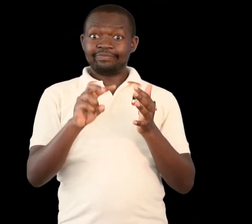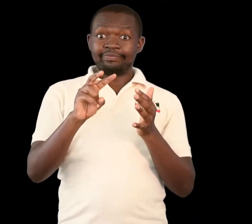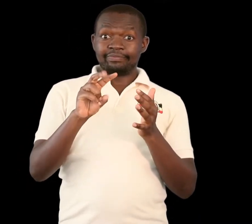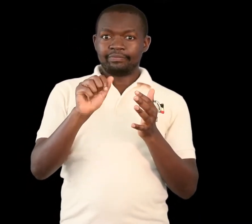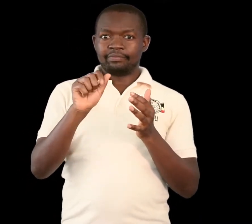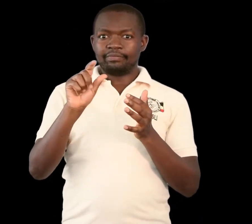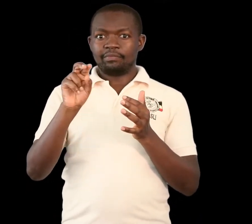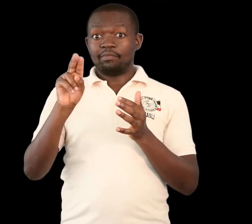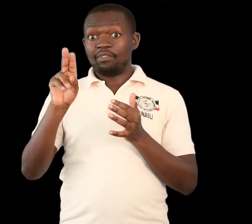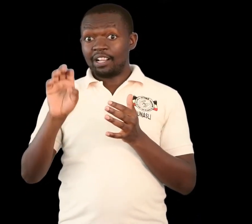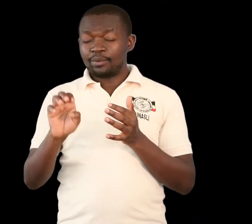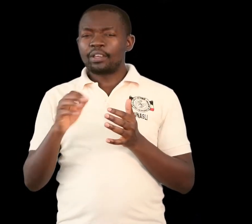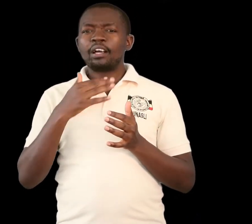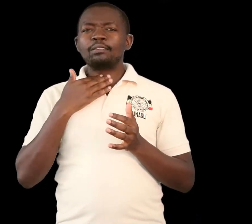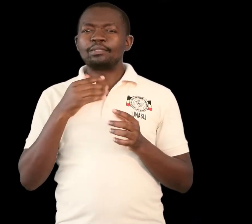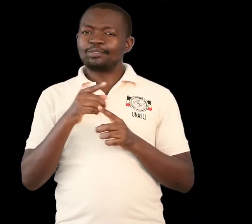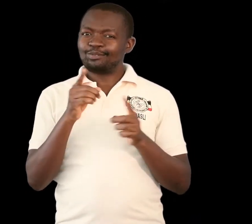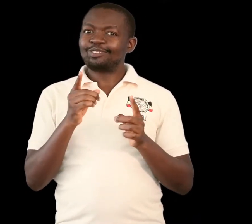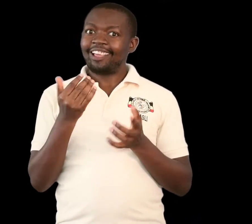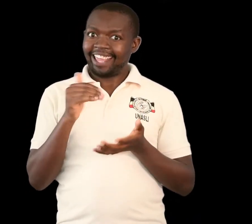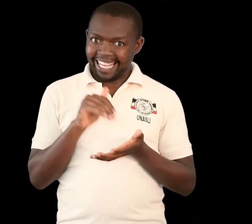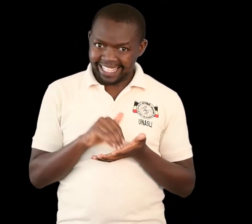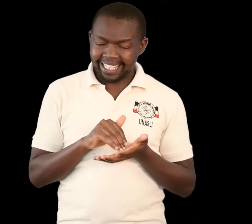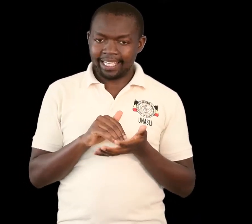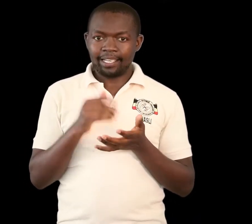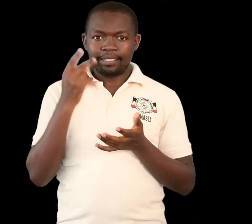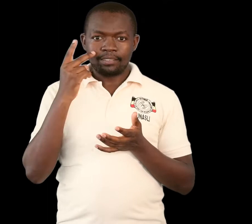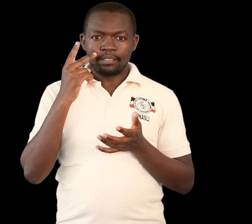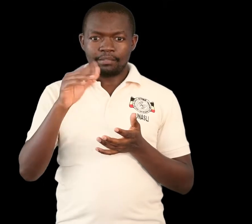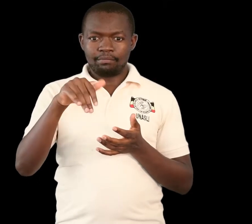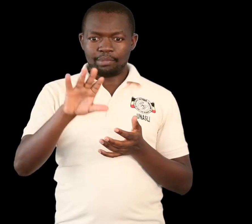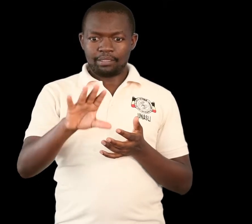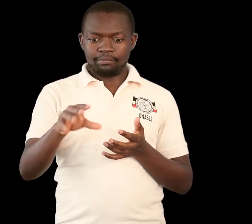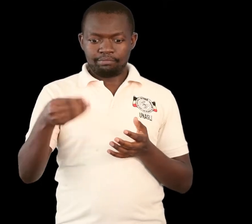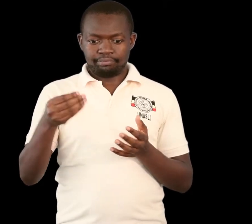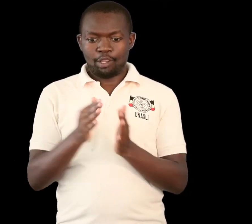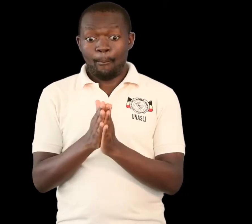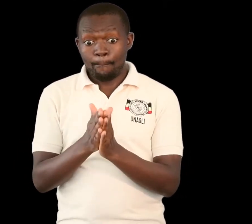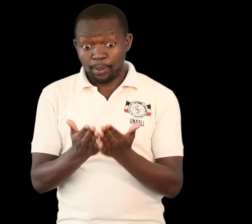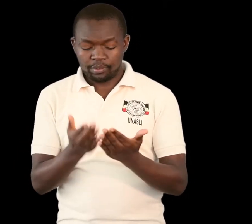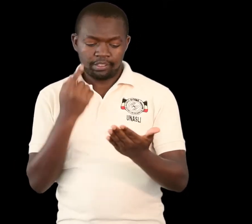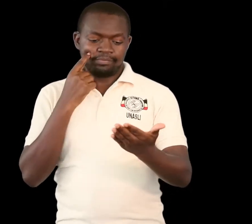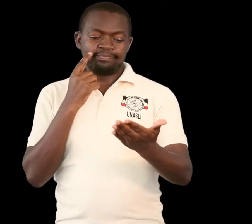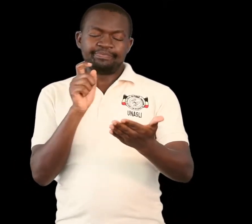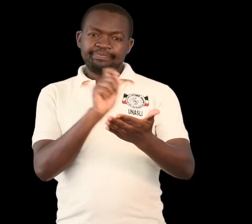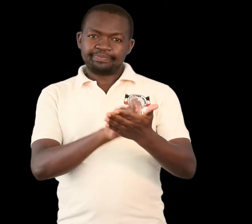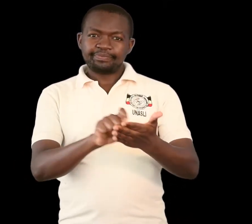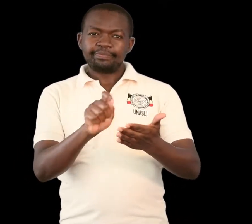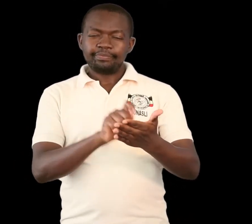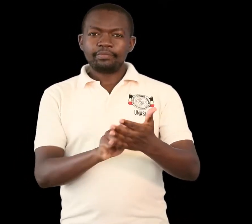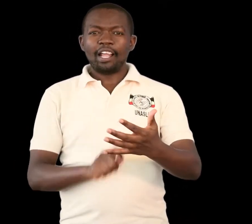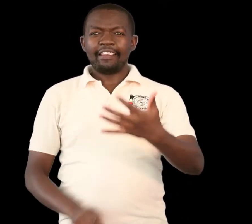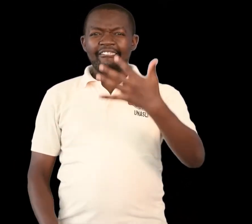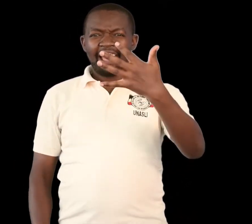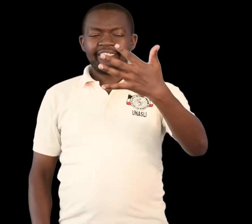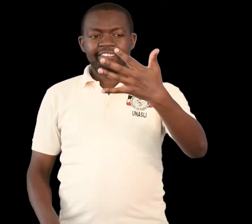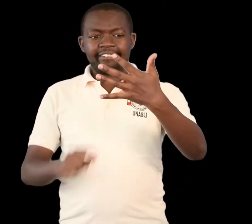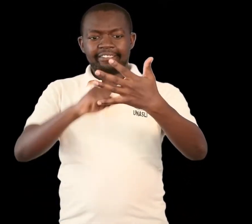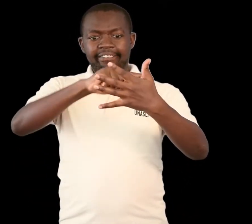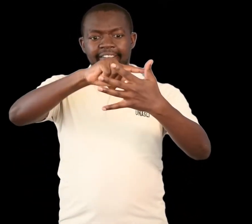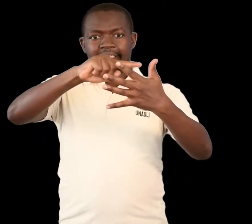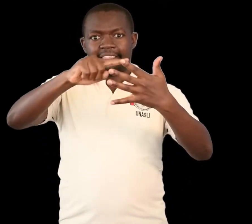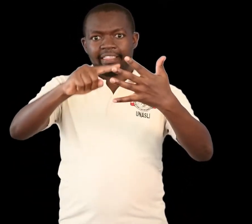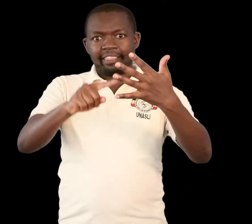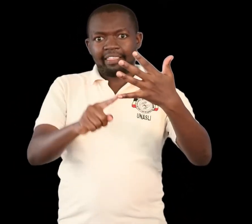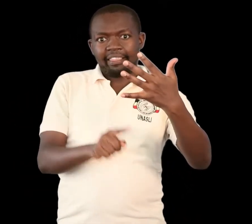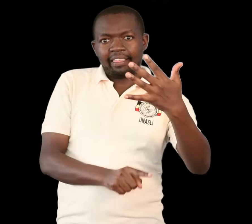again, have your book with you and write down those 5 design elements of